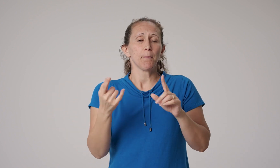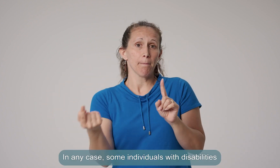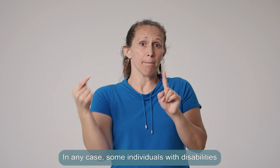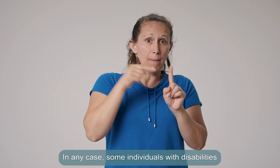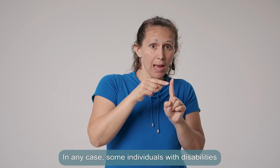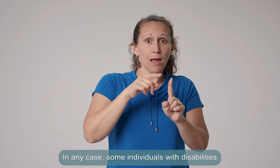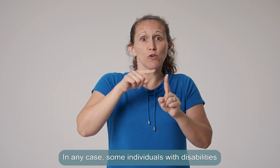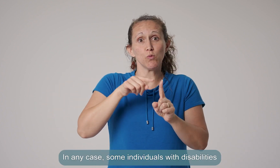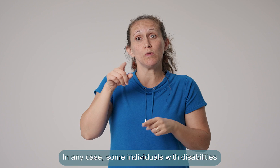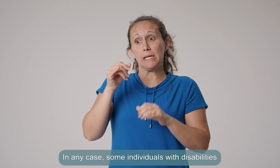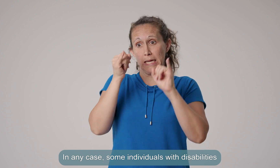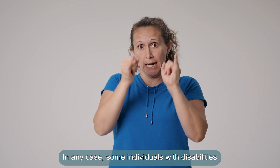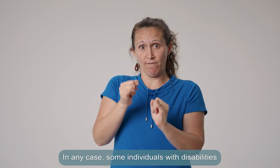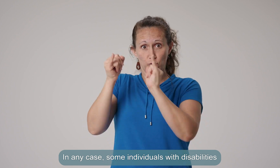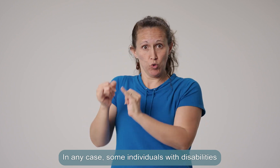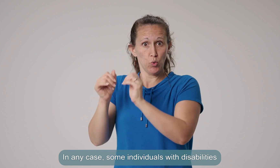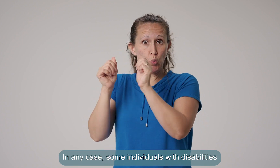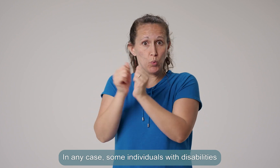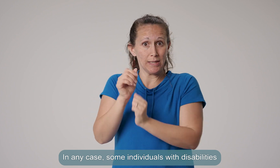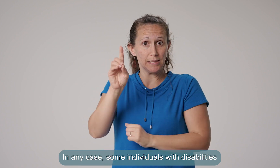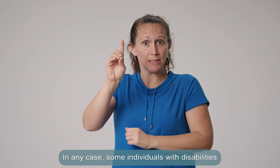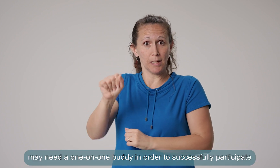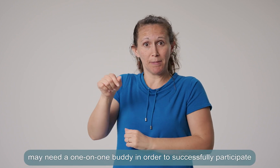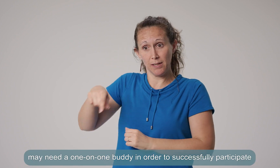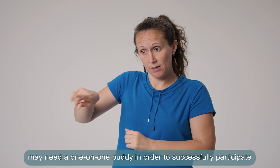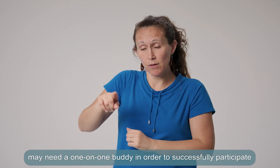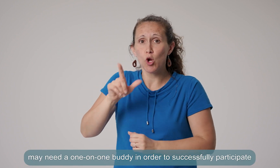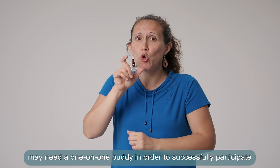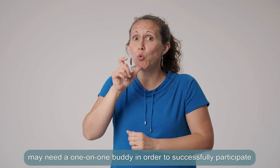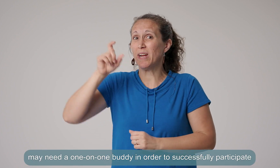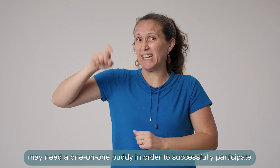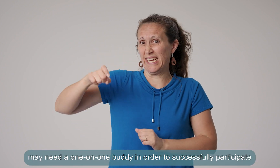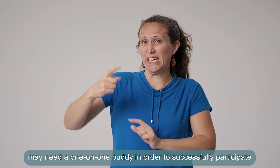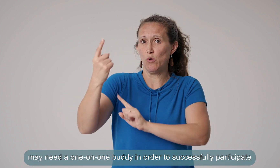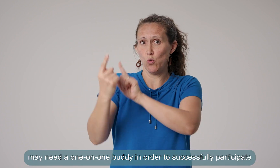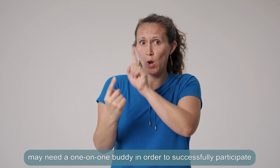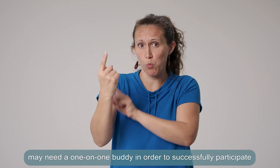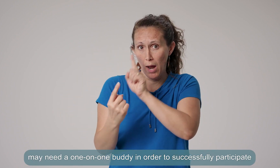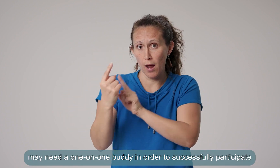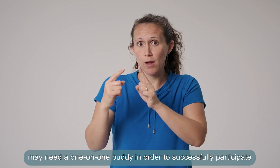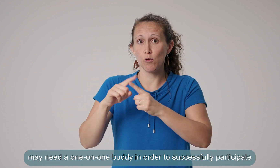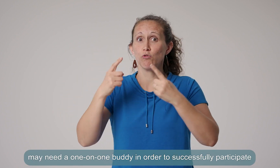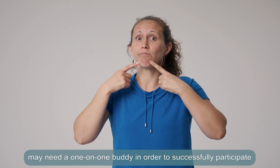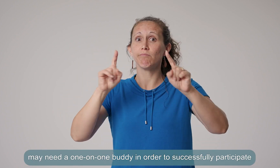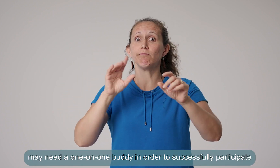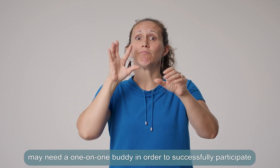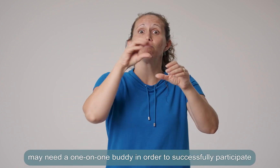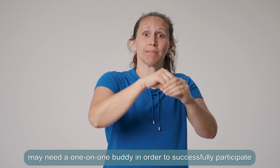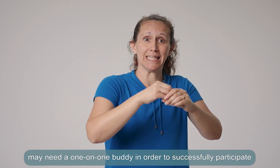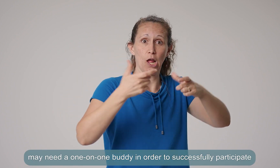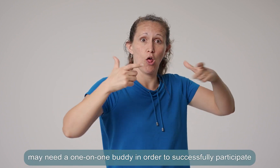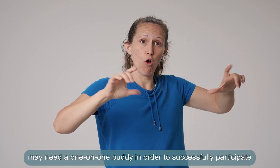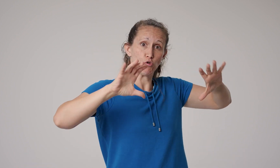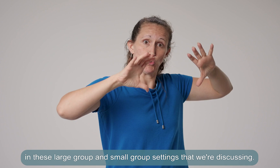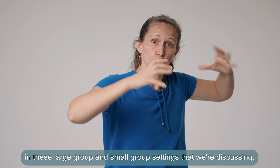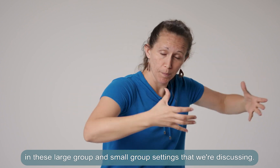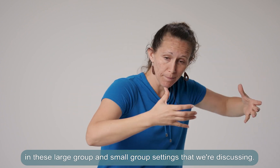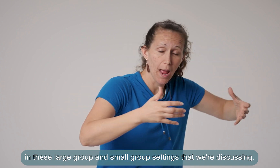In any case, some individuals with disabilities may need a one-on-one buddy in order to successfully participate in these